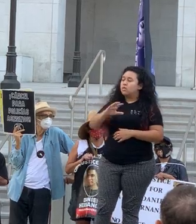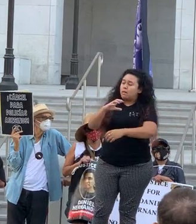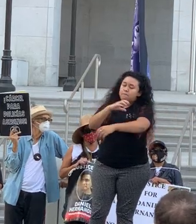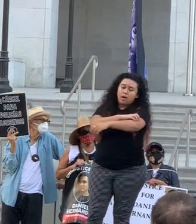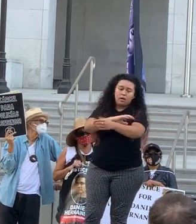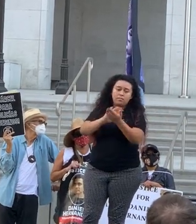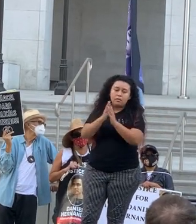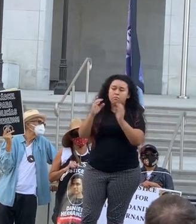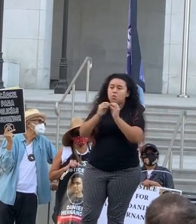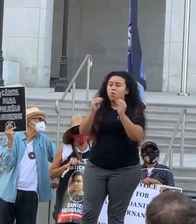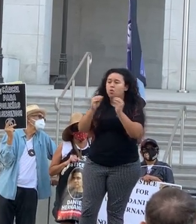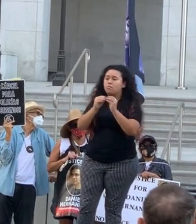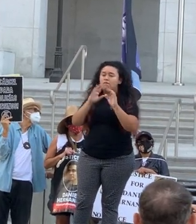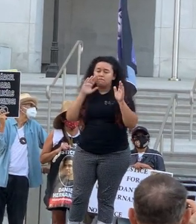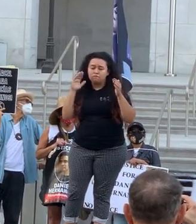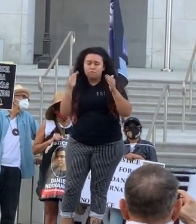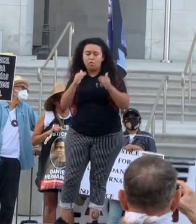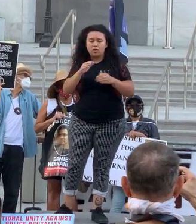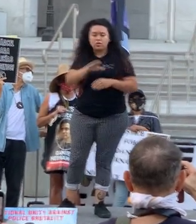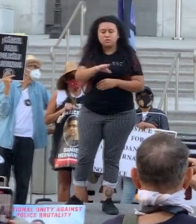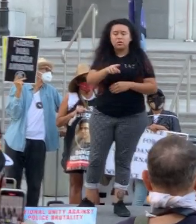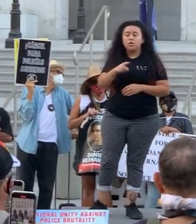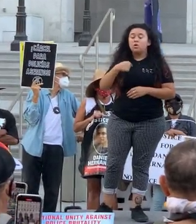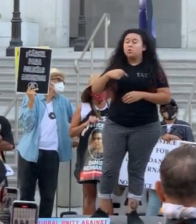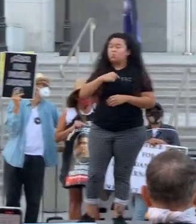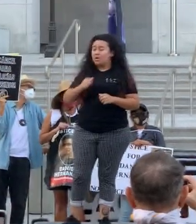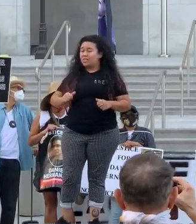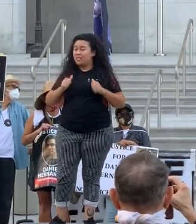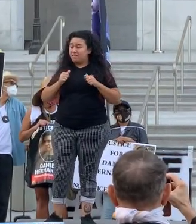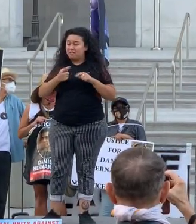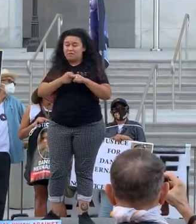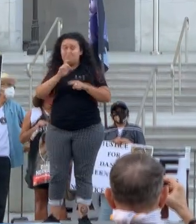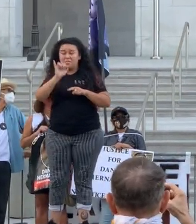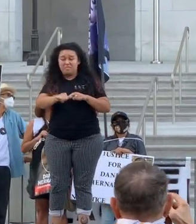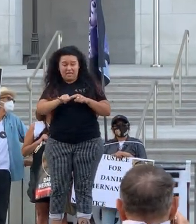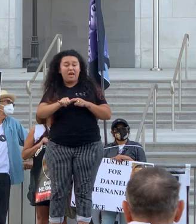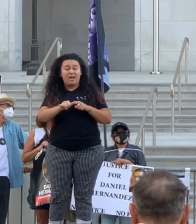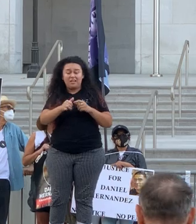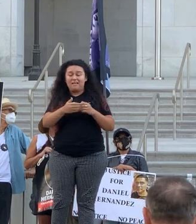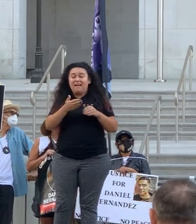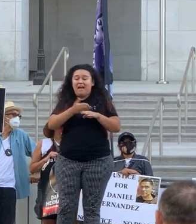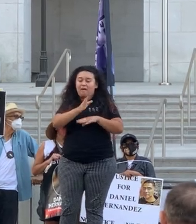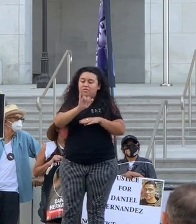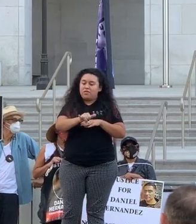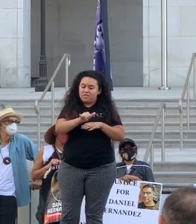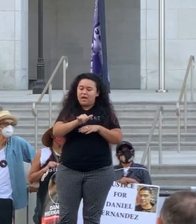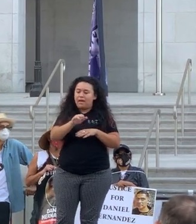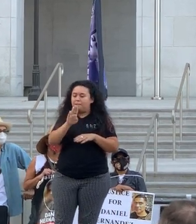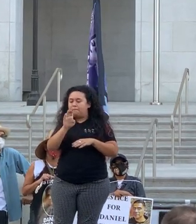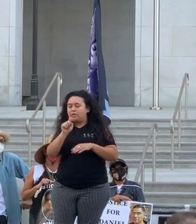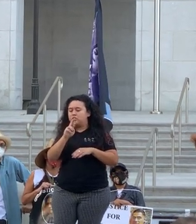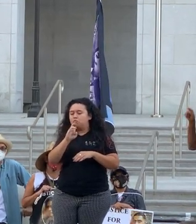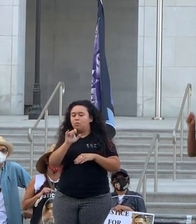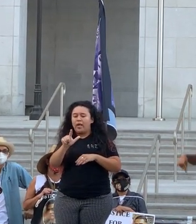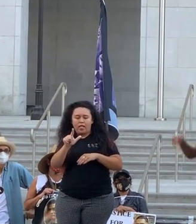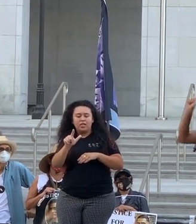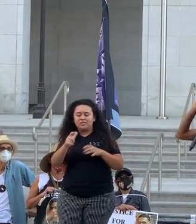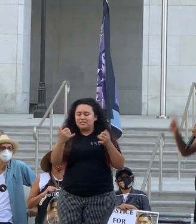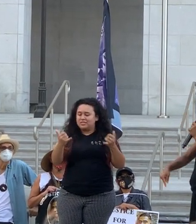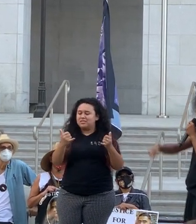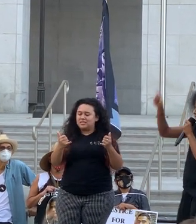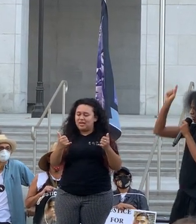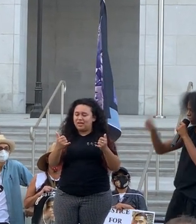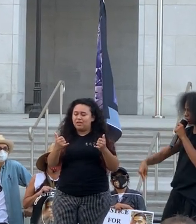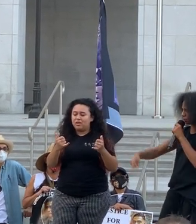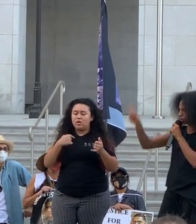and more concentrated. And we are living in the legacy and the afterlife of that betrayal today. So we have